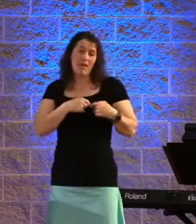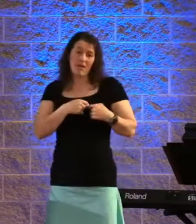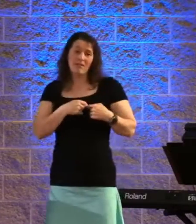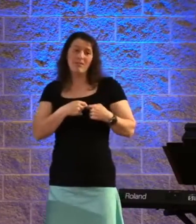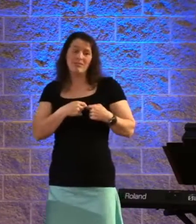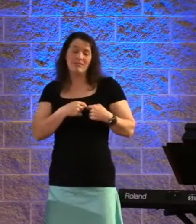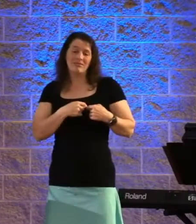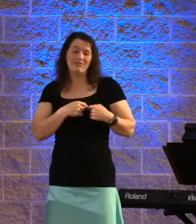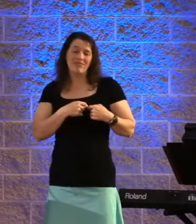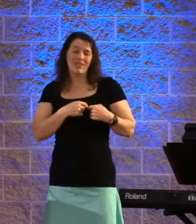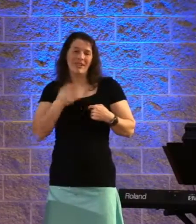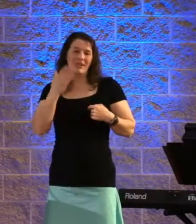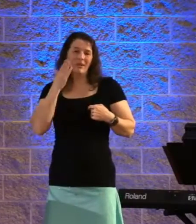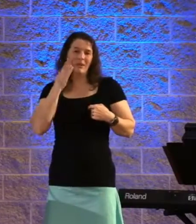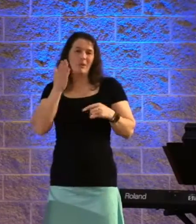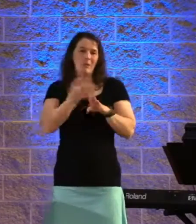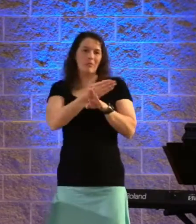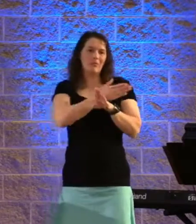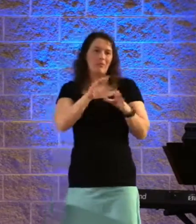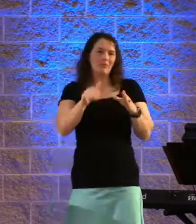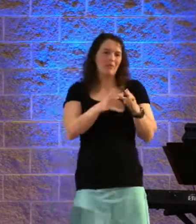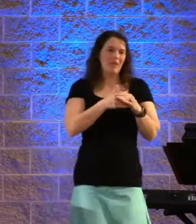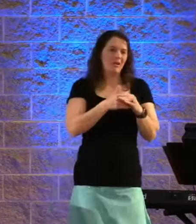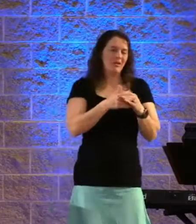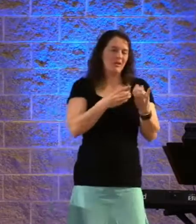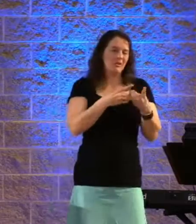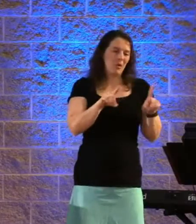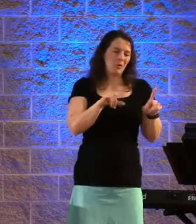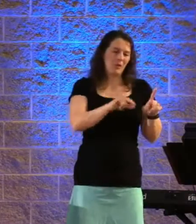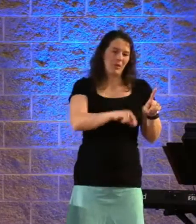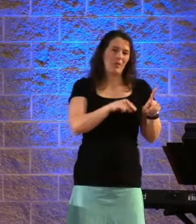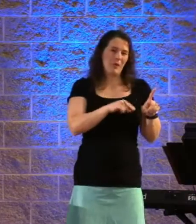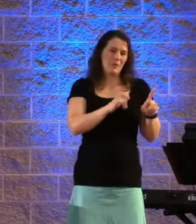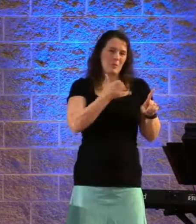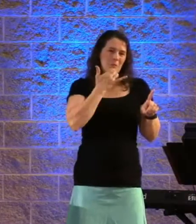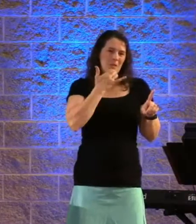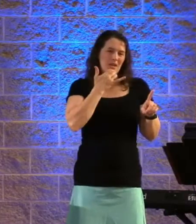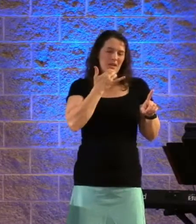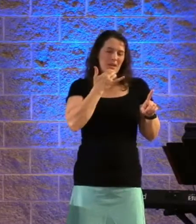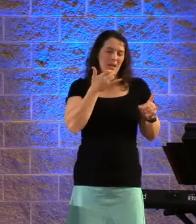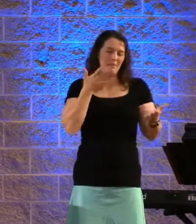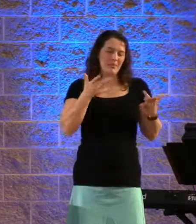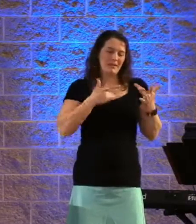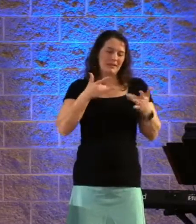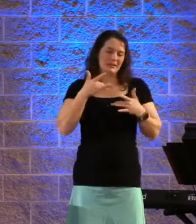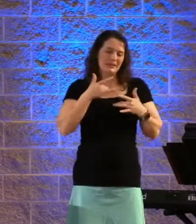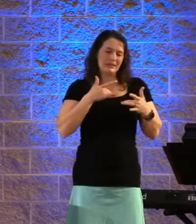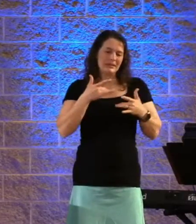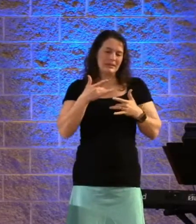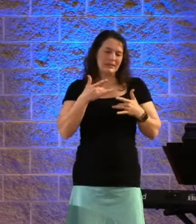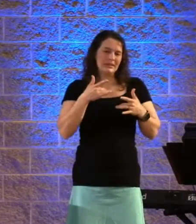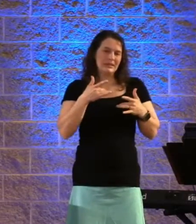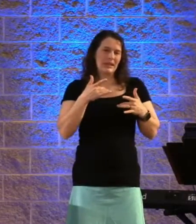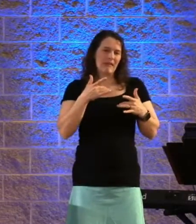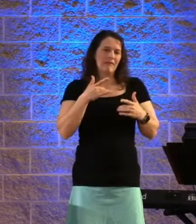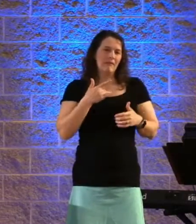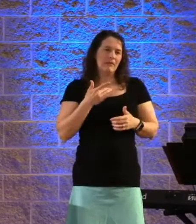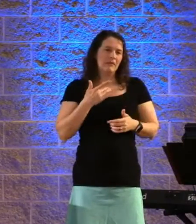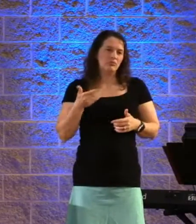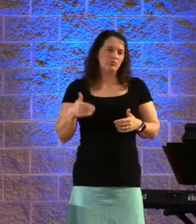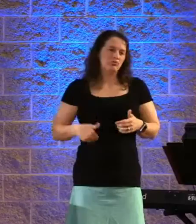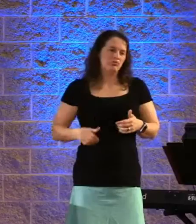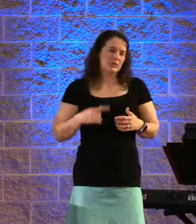hearts, they know that what they did was wrong. And maybe they're sensing the genuine conviction about the sinfulness of what they